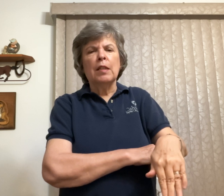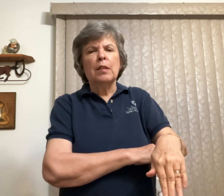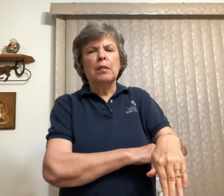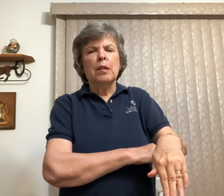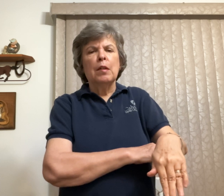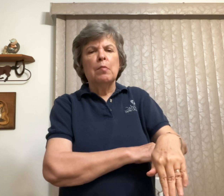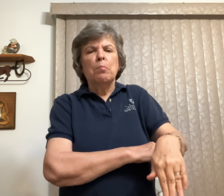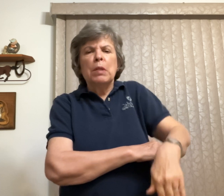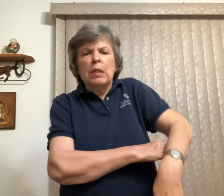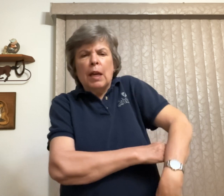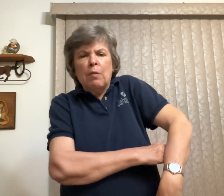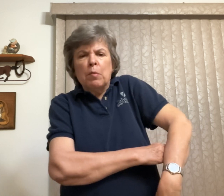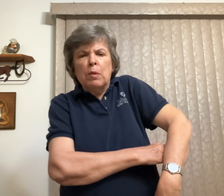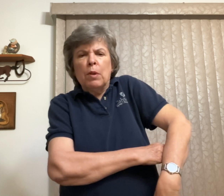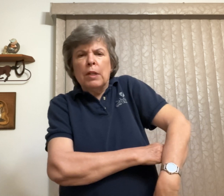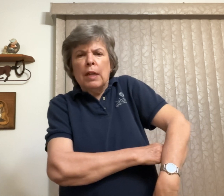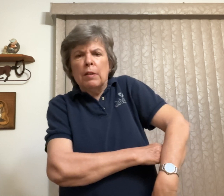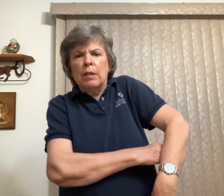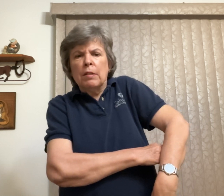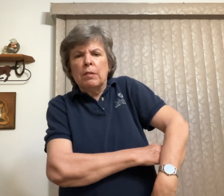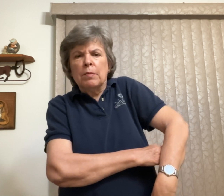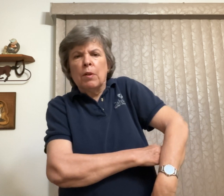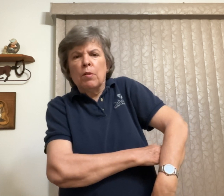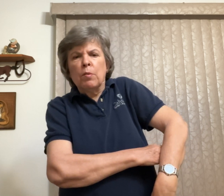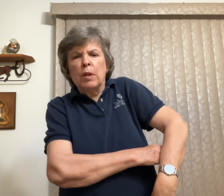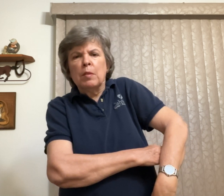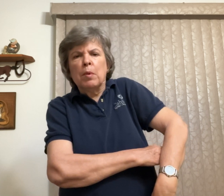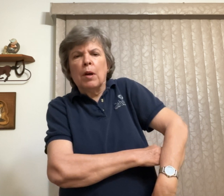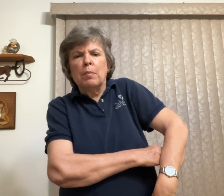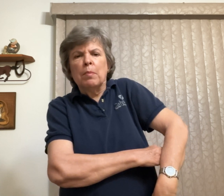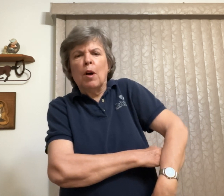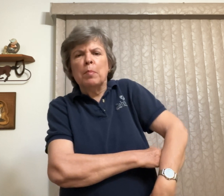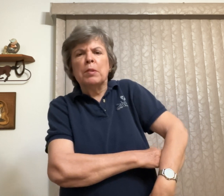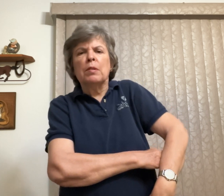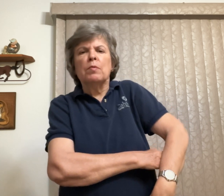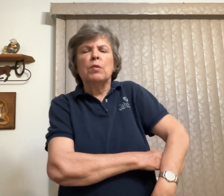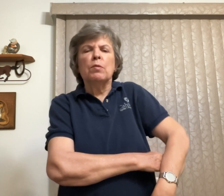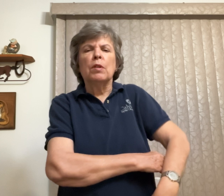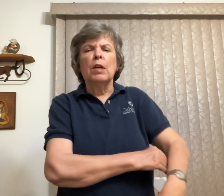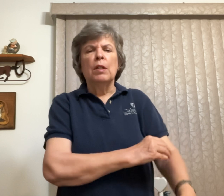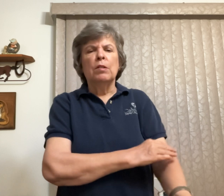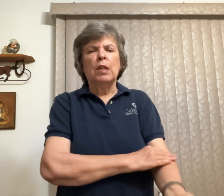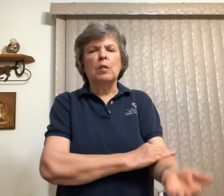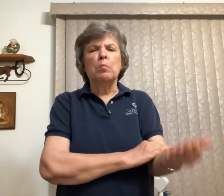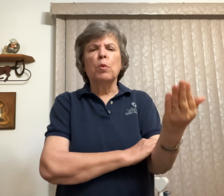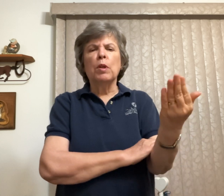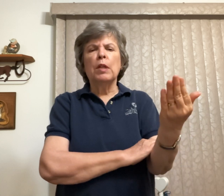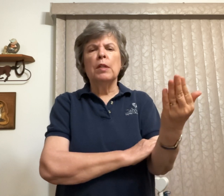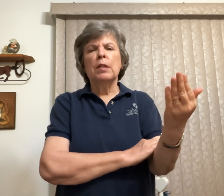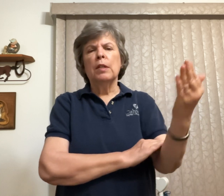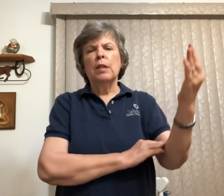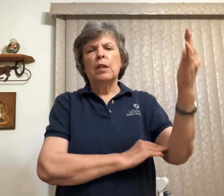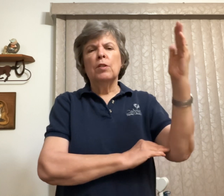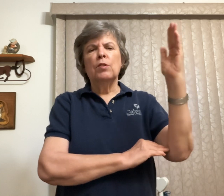this. Midnight would be way down there, all the way at the bottom, opposite of noon. So that's morning,